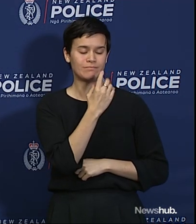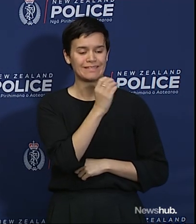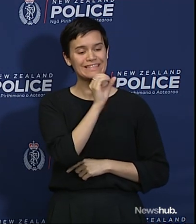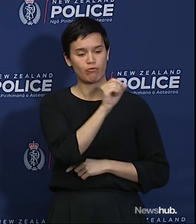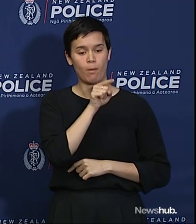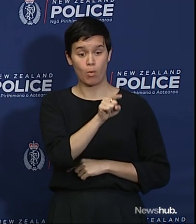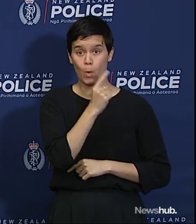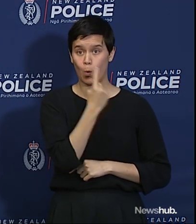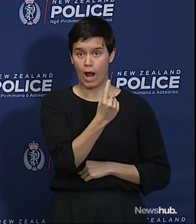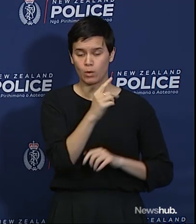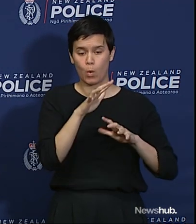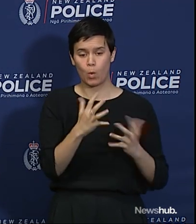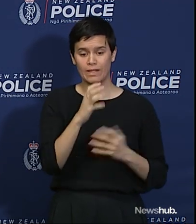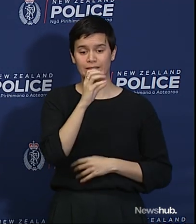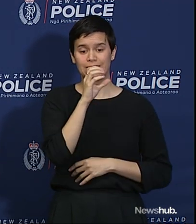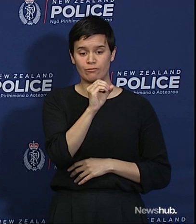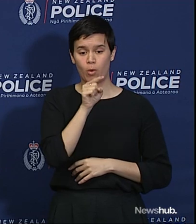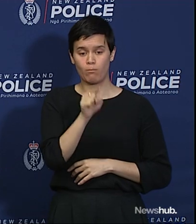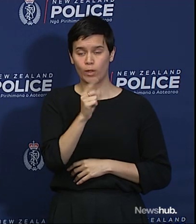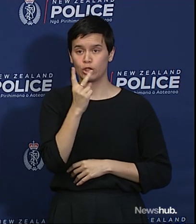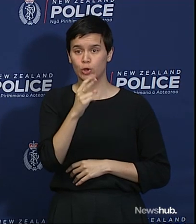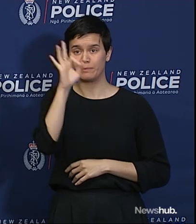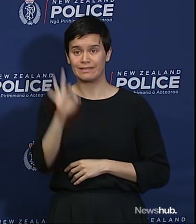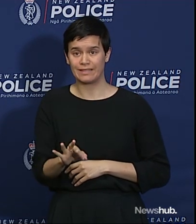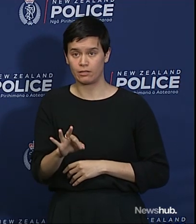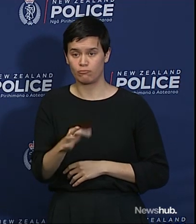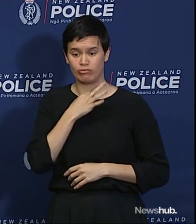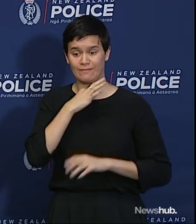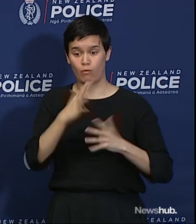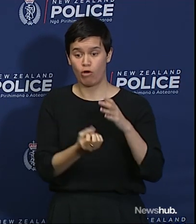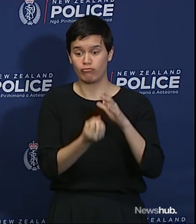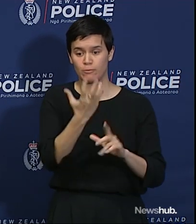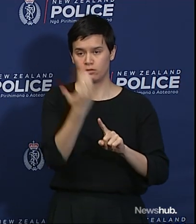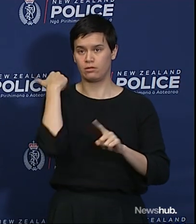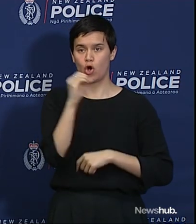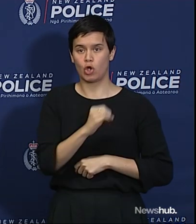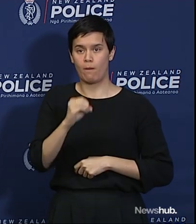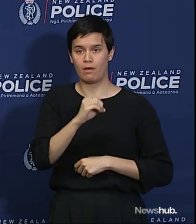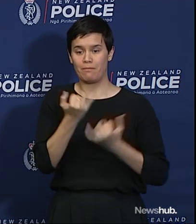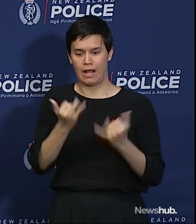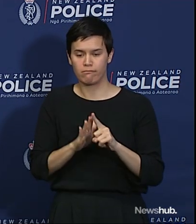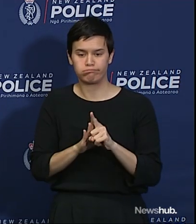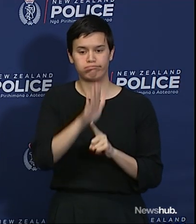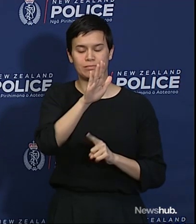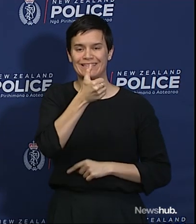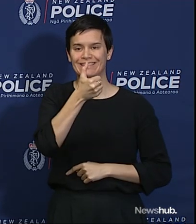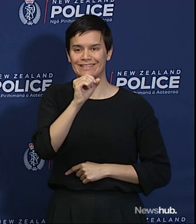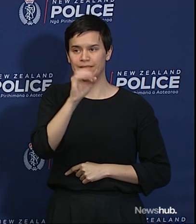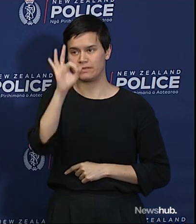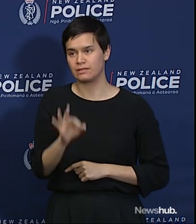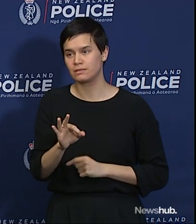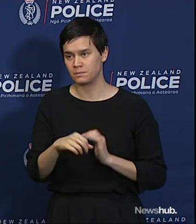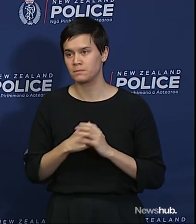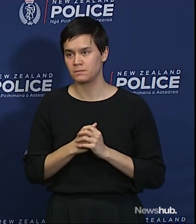we estimated while we were at volcanic alert level 1 back on the 29th of October. In summary, yesterday there was